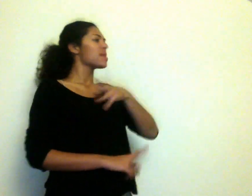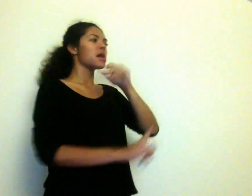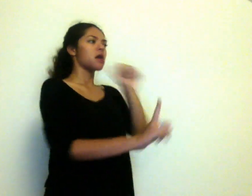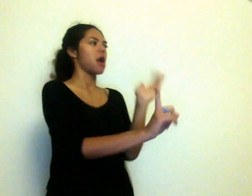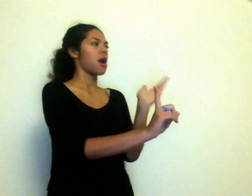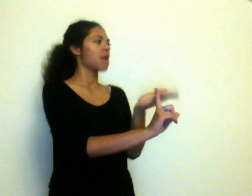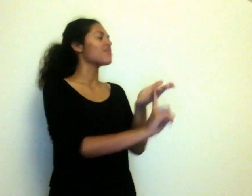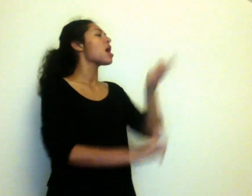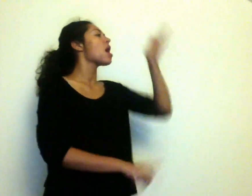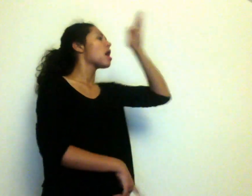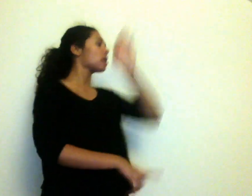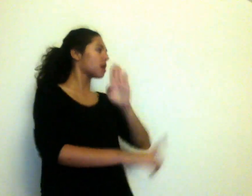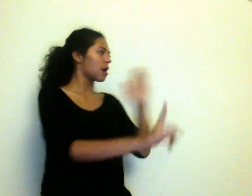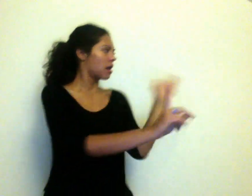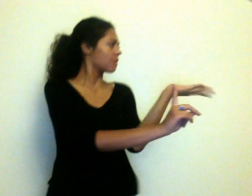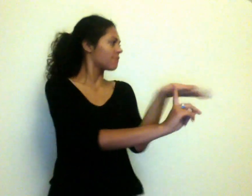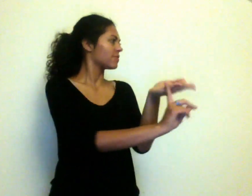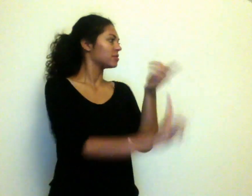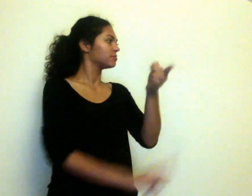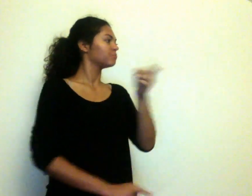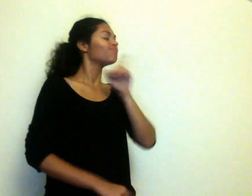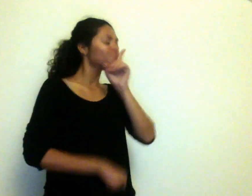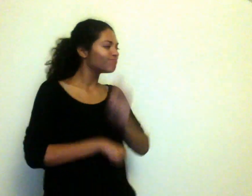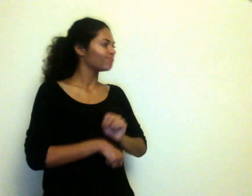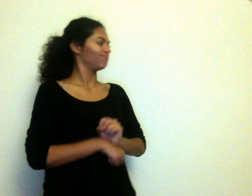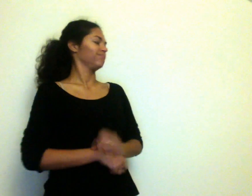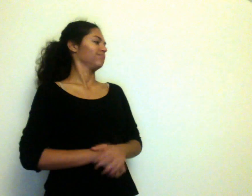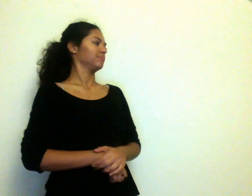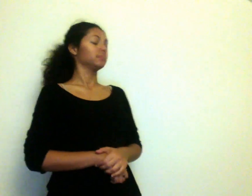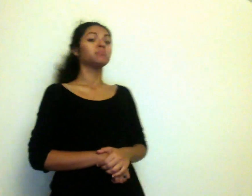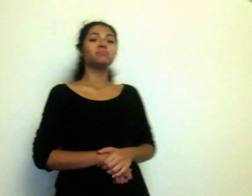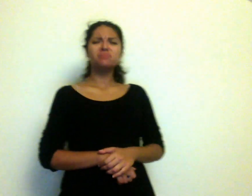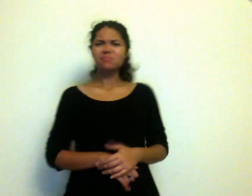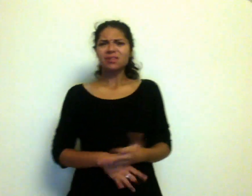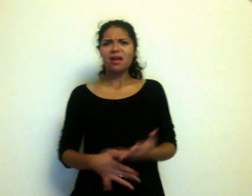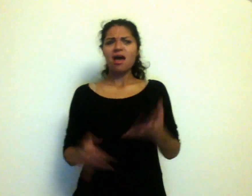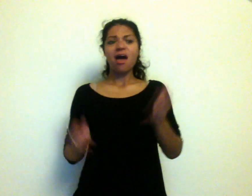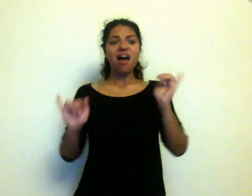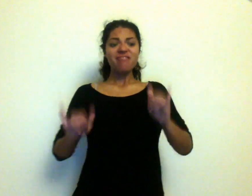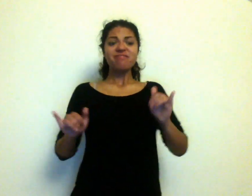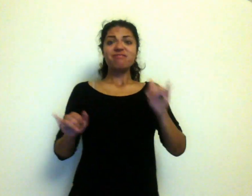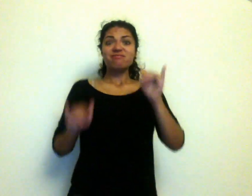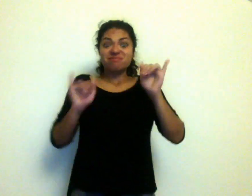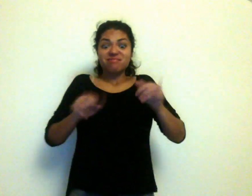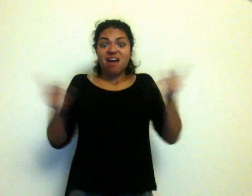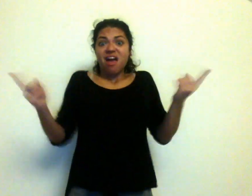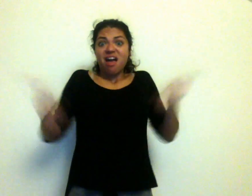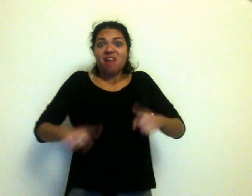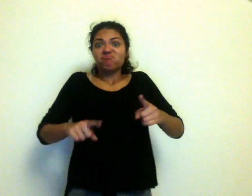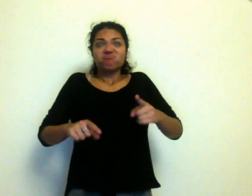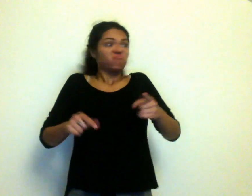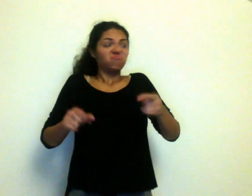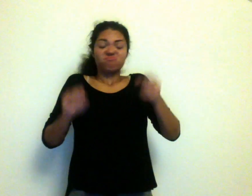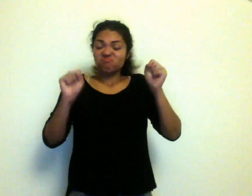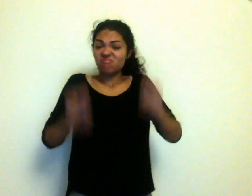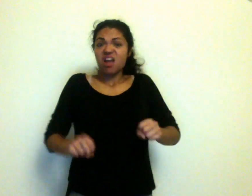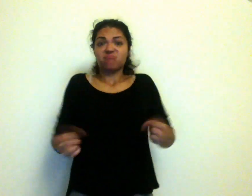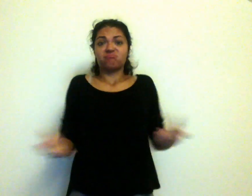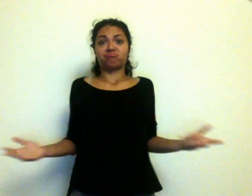It happens. It happens in the strangest way of intervention. Why is it that it appeals to